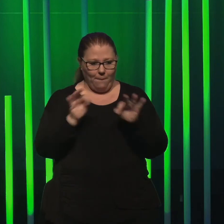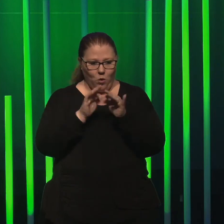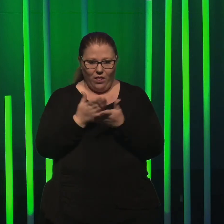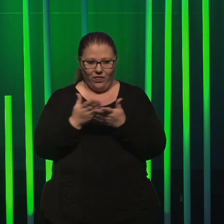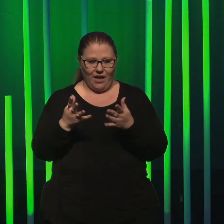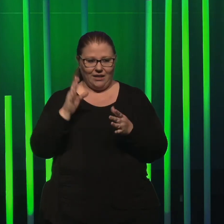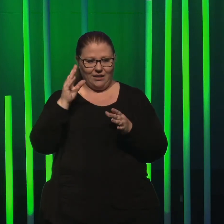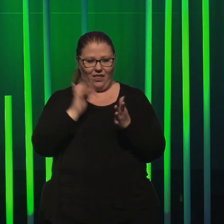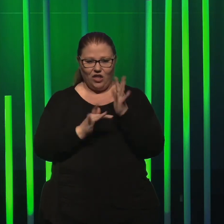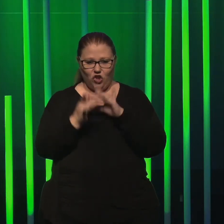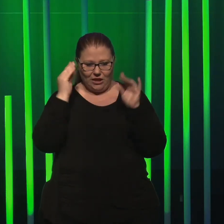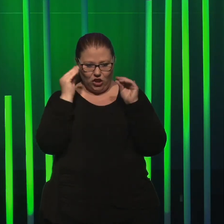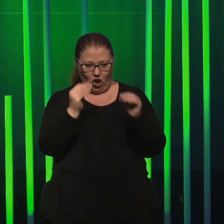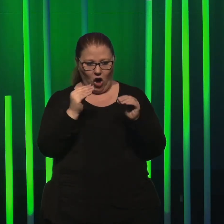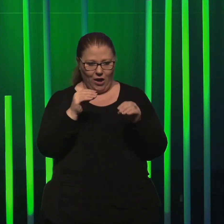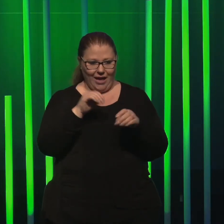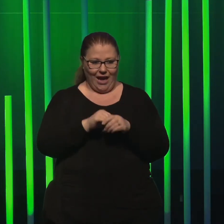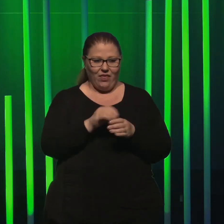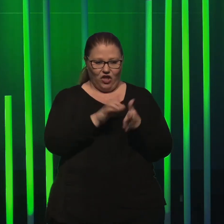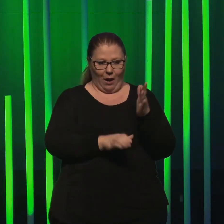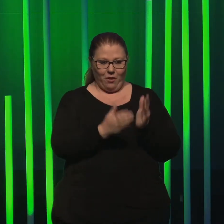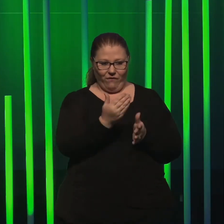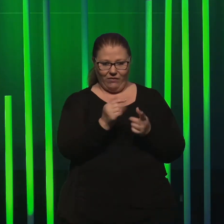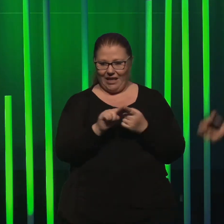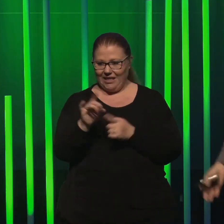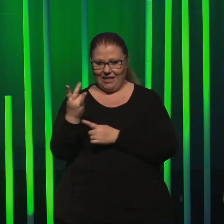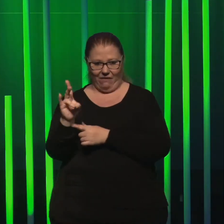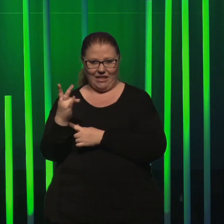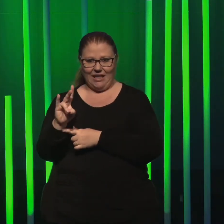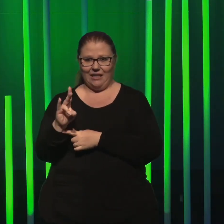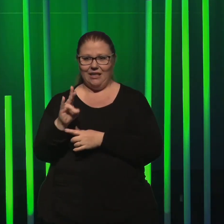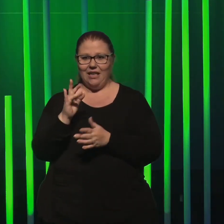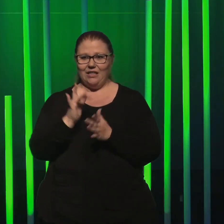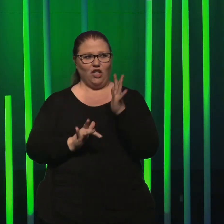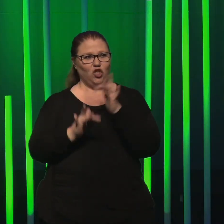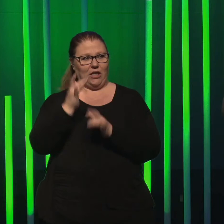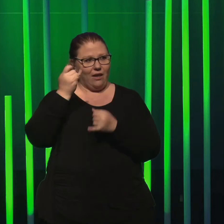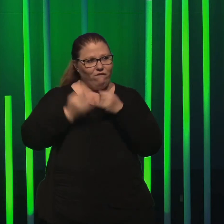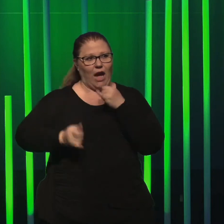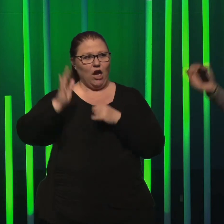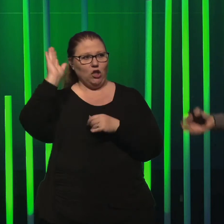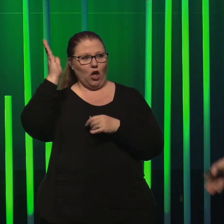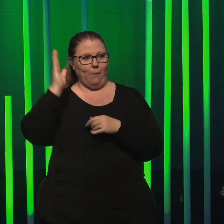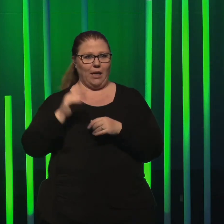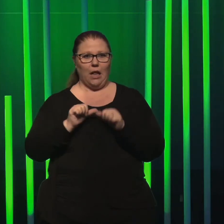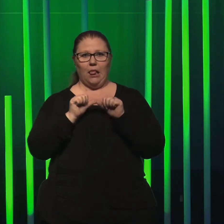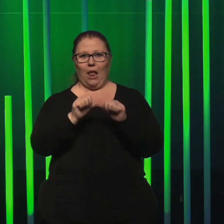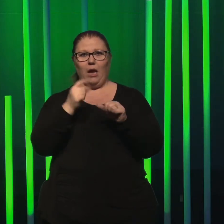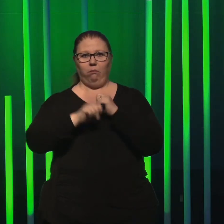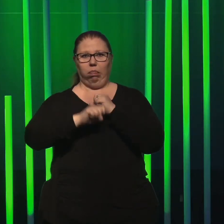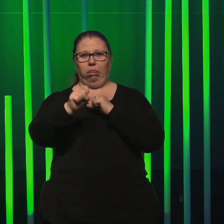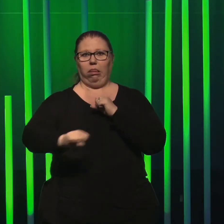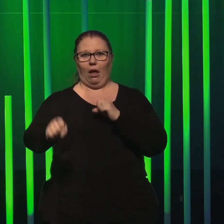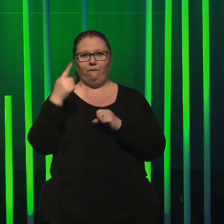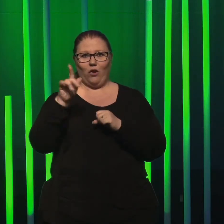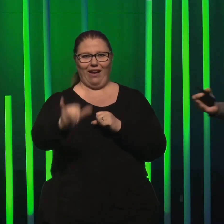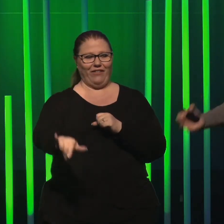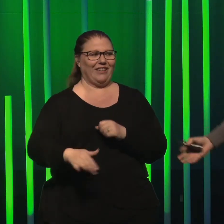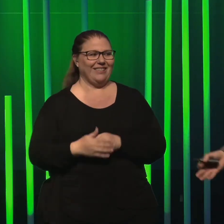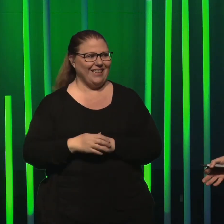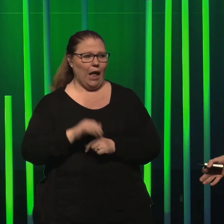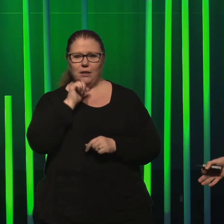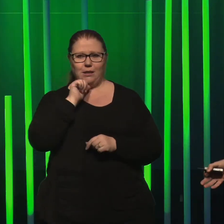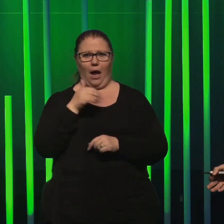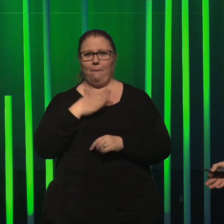Jesus taught in John 14 through 17. It's like Jesus' final sermon. It's like one of mine. It just lasted forever, right? And it wasn't even in